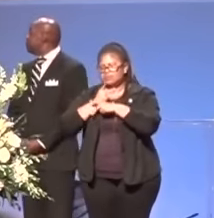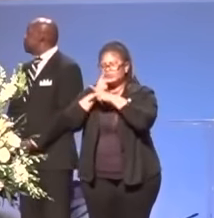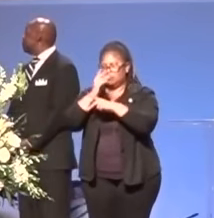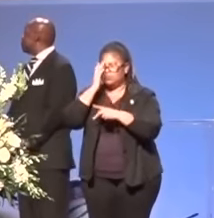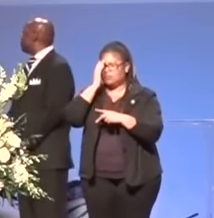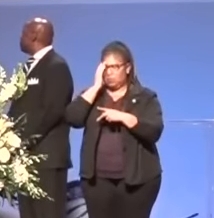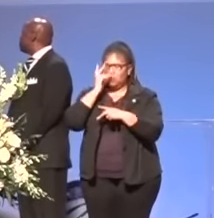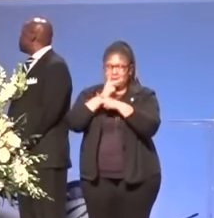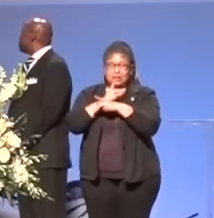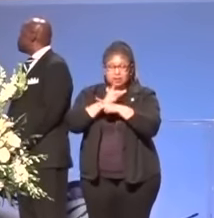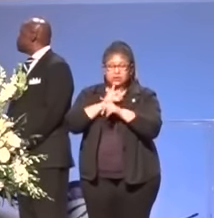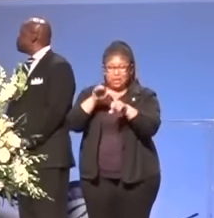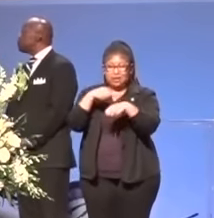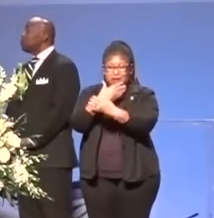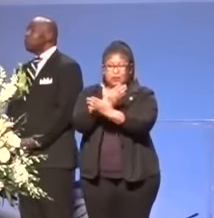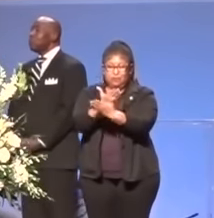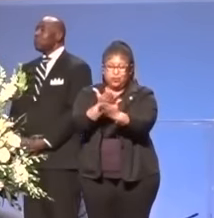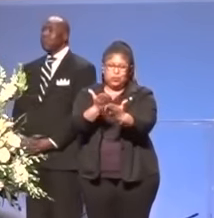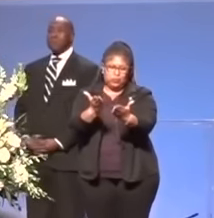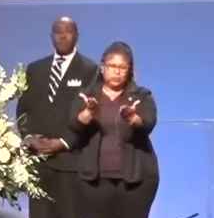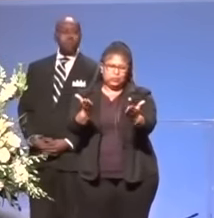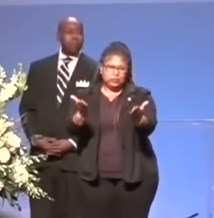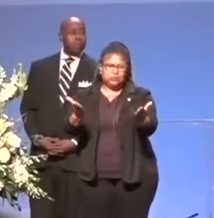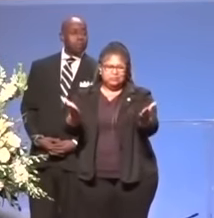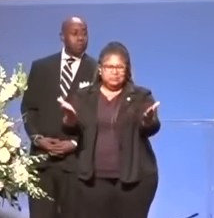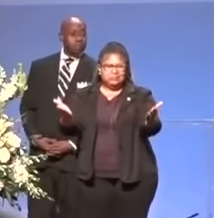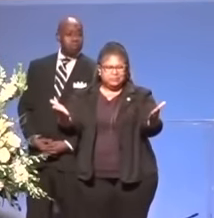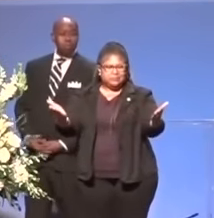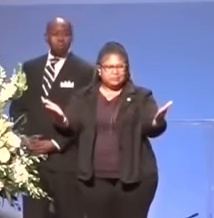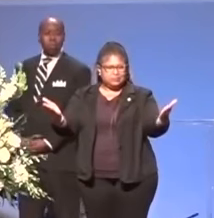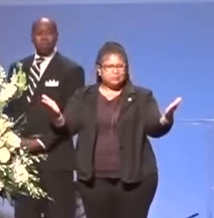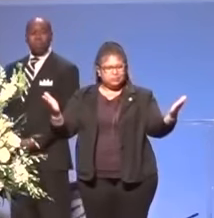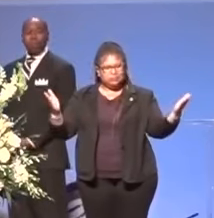of you.